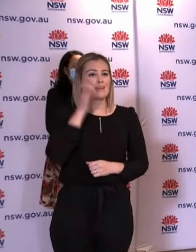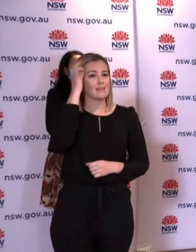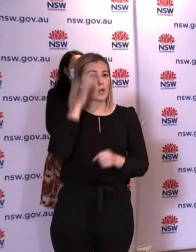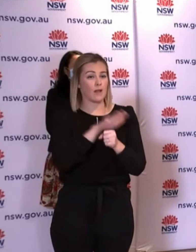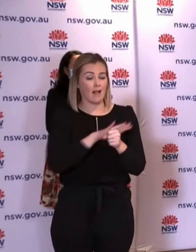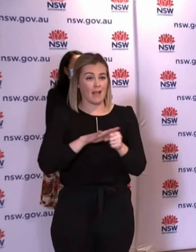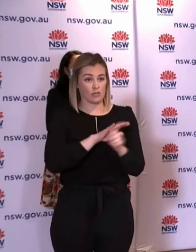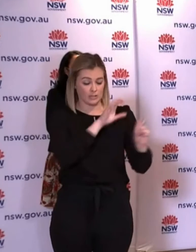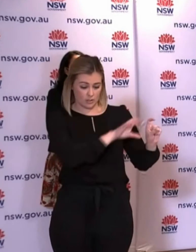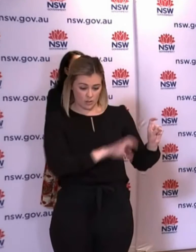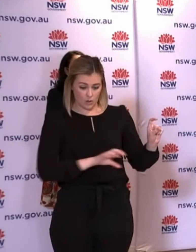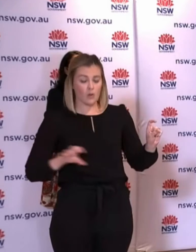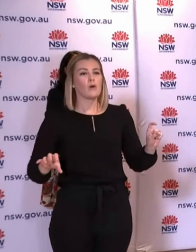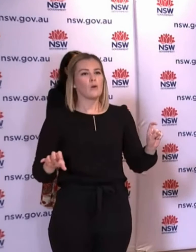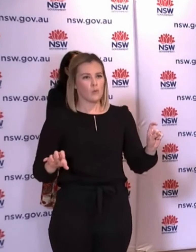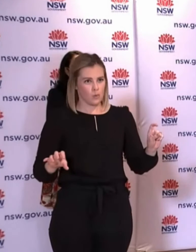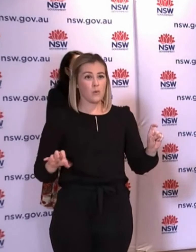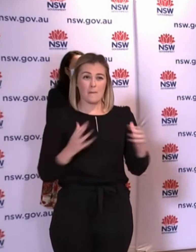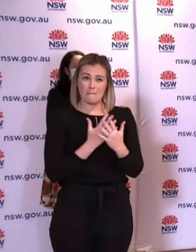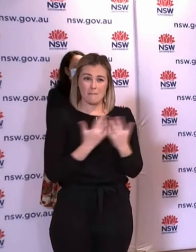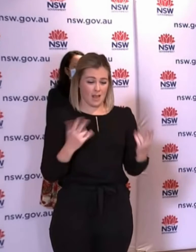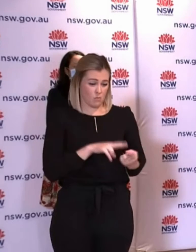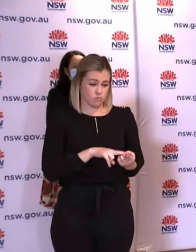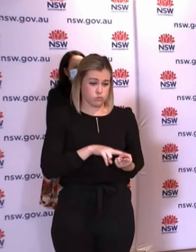They have actually increased their